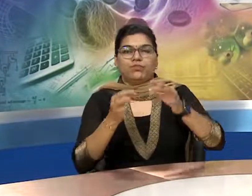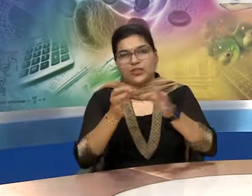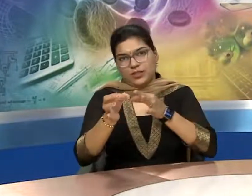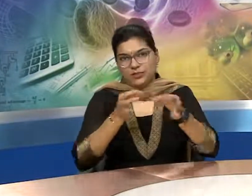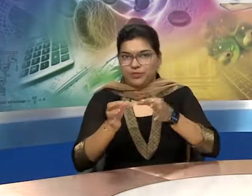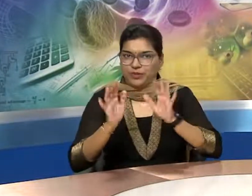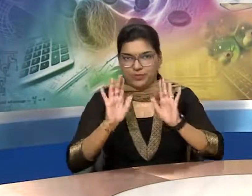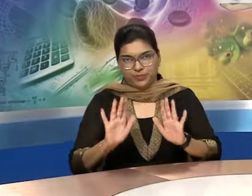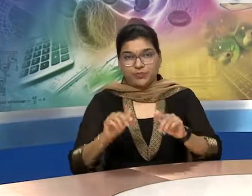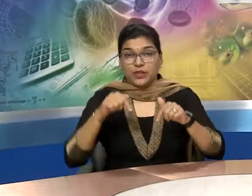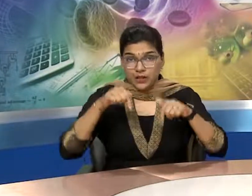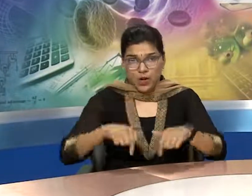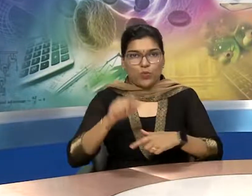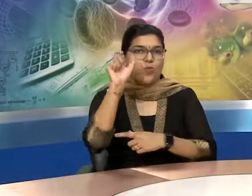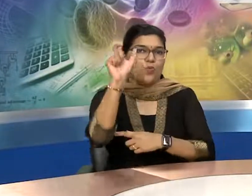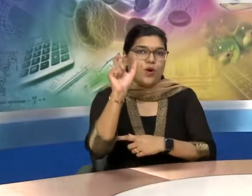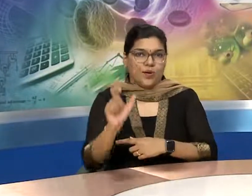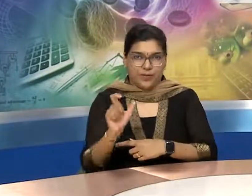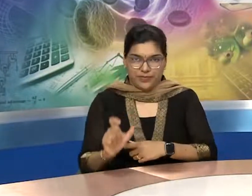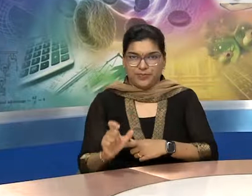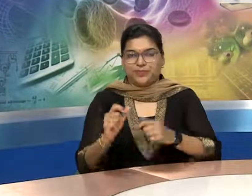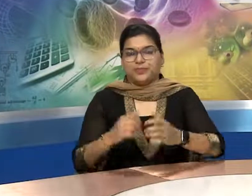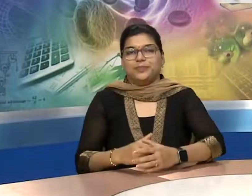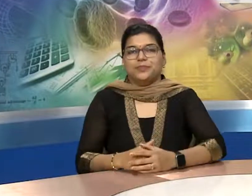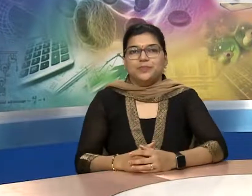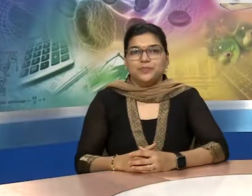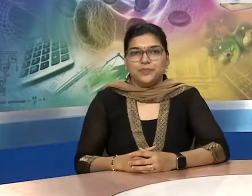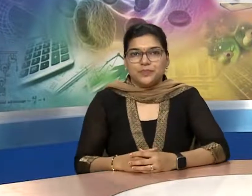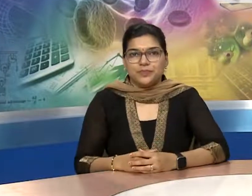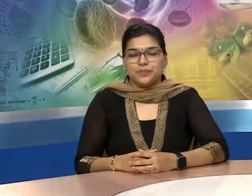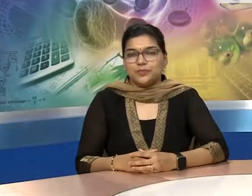After doing these words, we will explain the lesson.